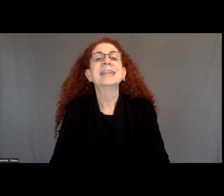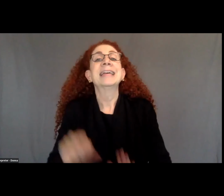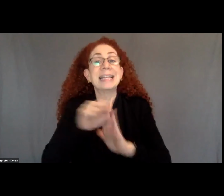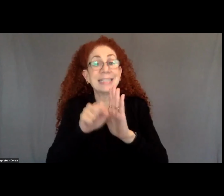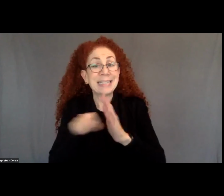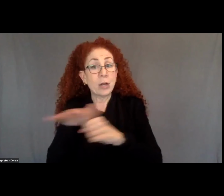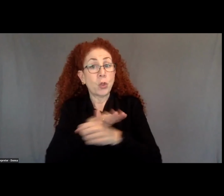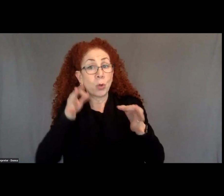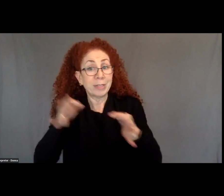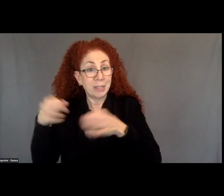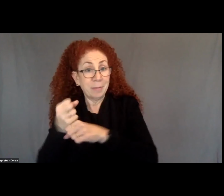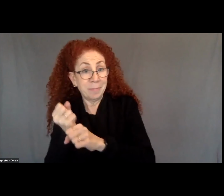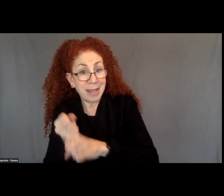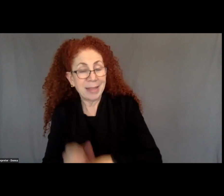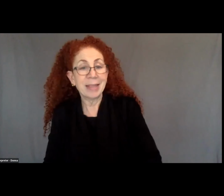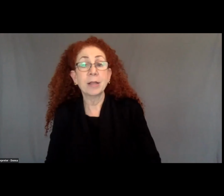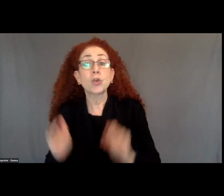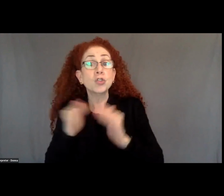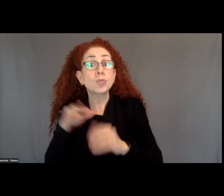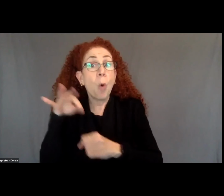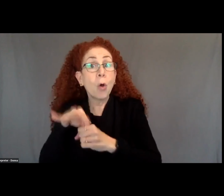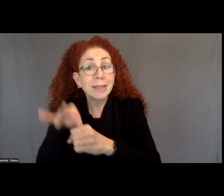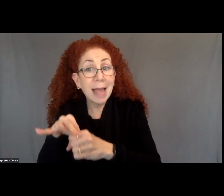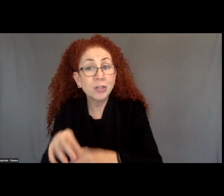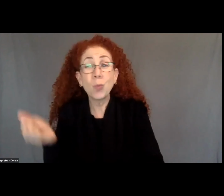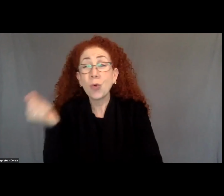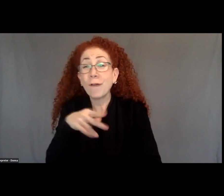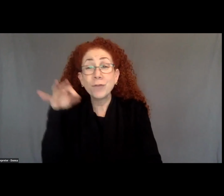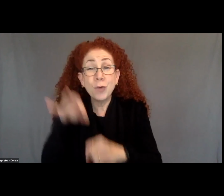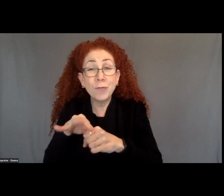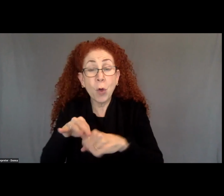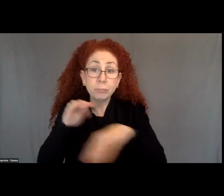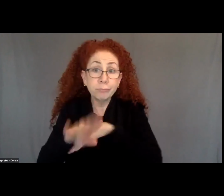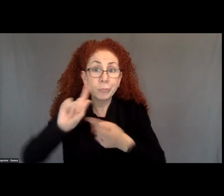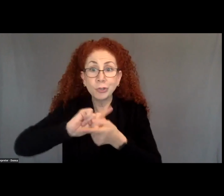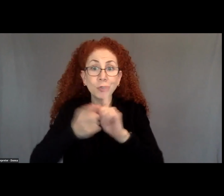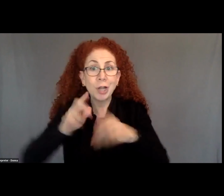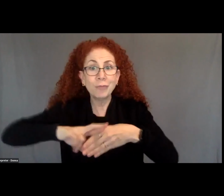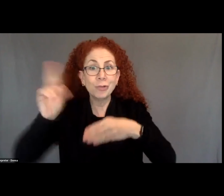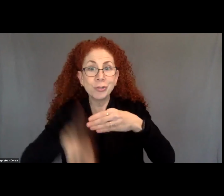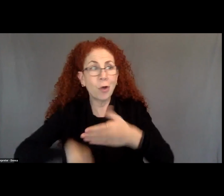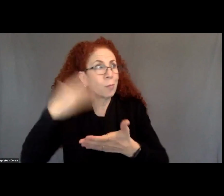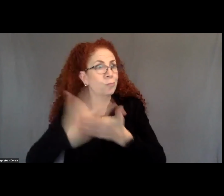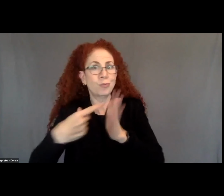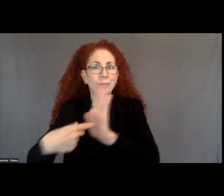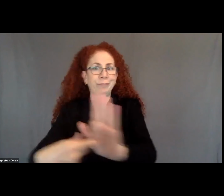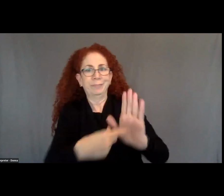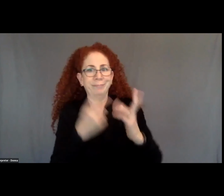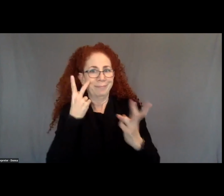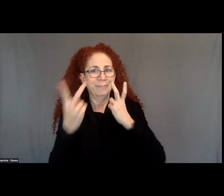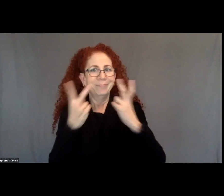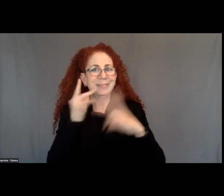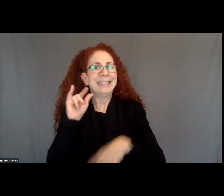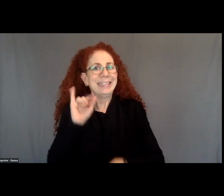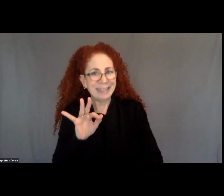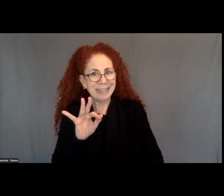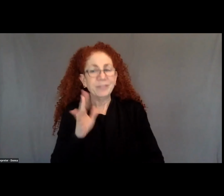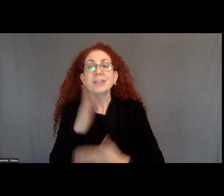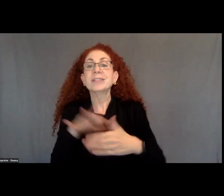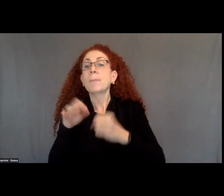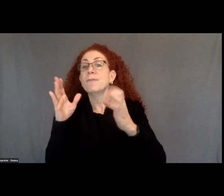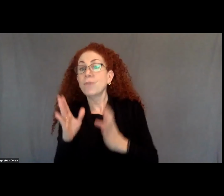decisions. Small elections, where a few votes can change the result, became the proving ground of whether certain